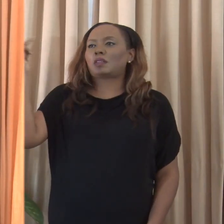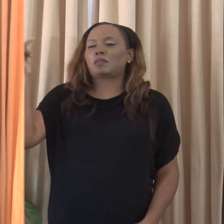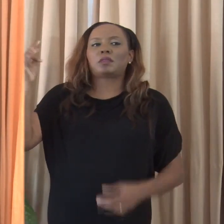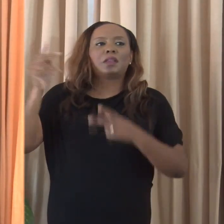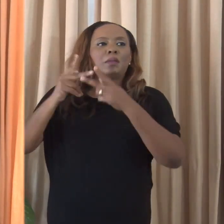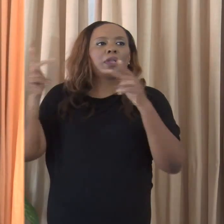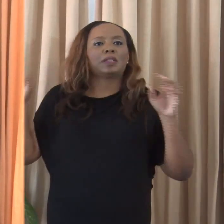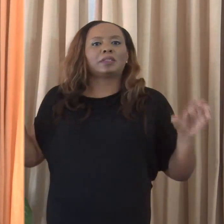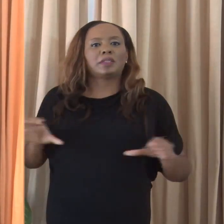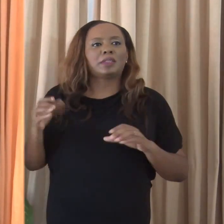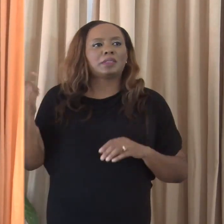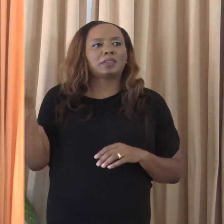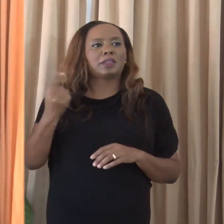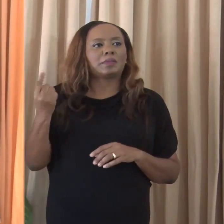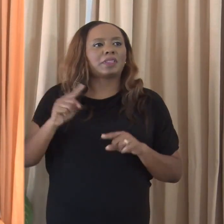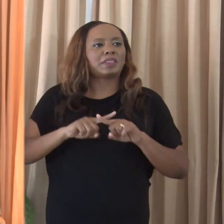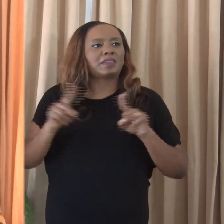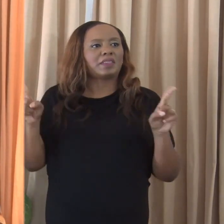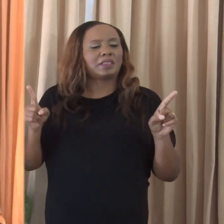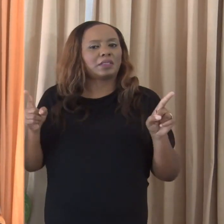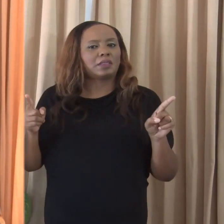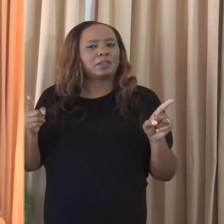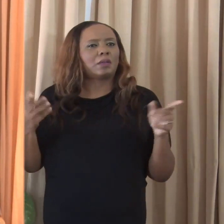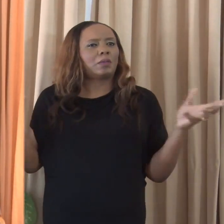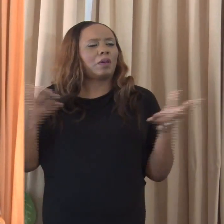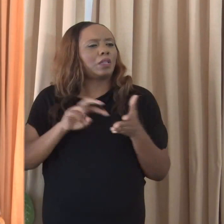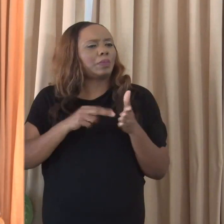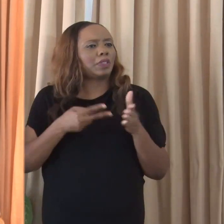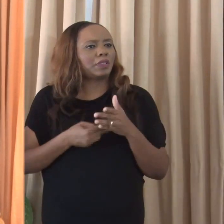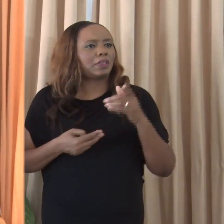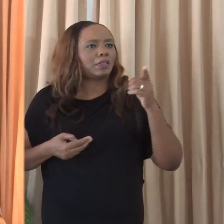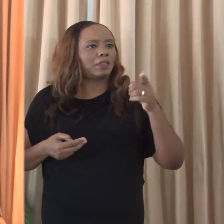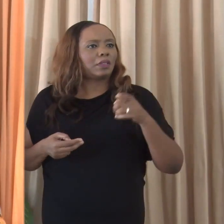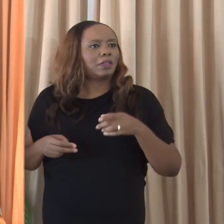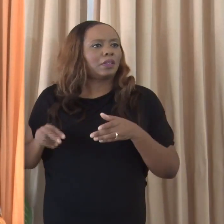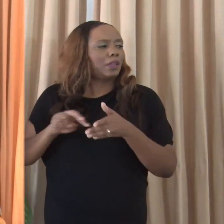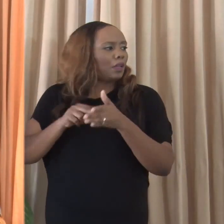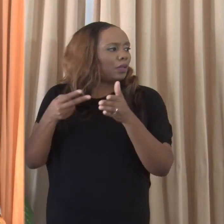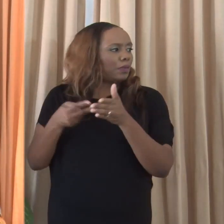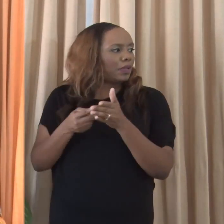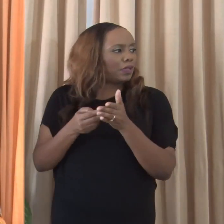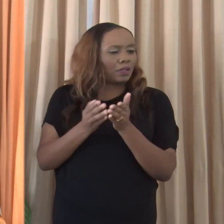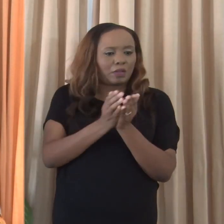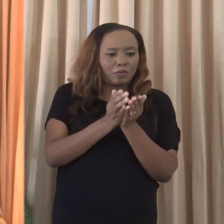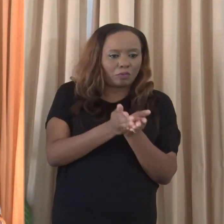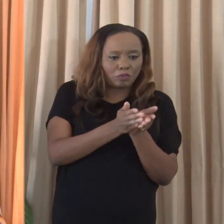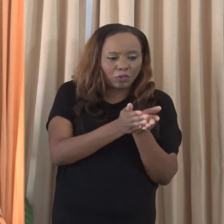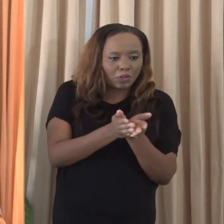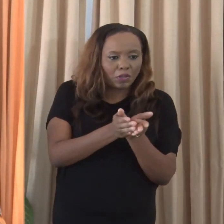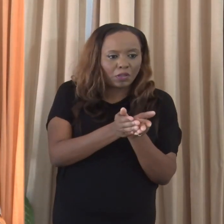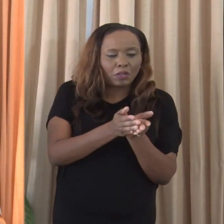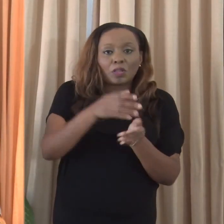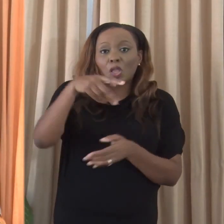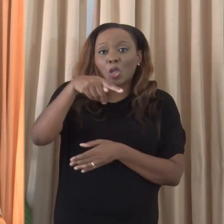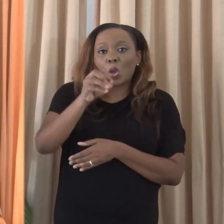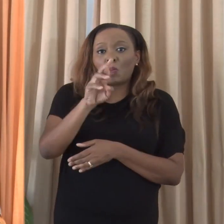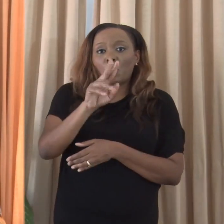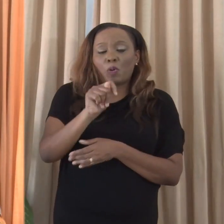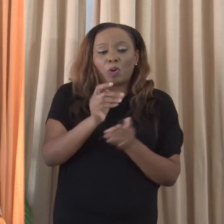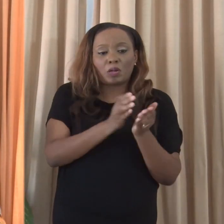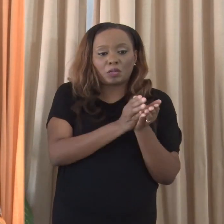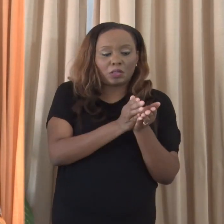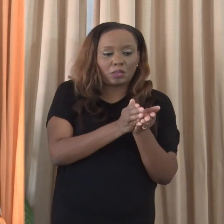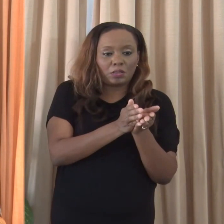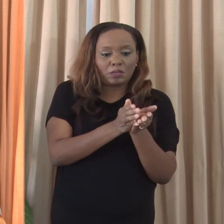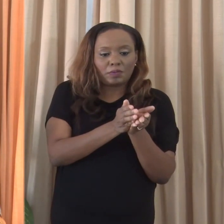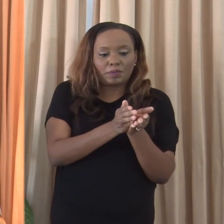exactly that was. Oh, that was in reference to being able to move cruise ship passengers from the port directly